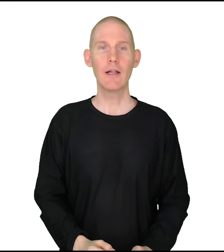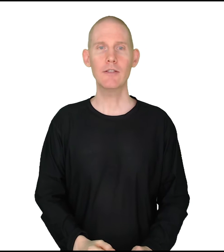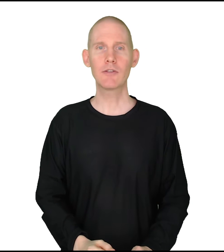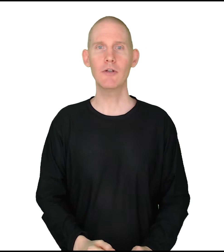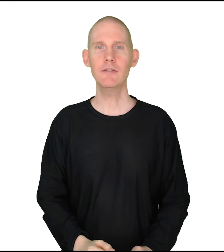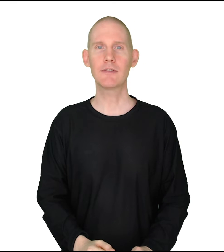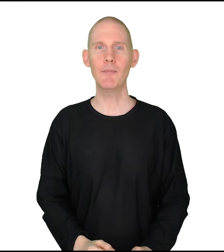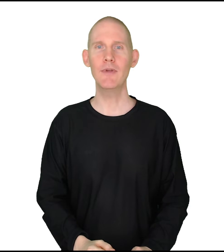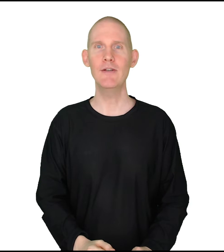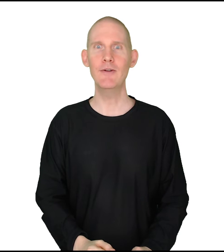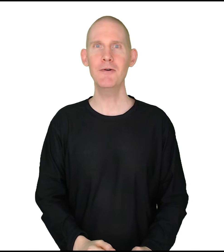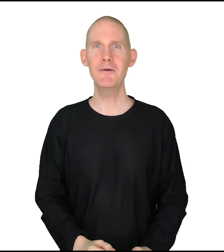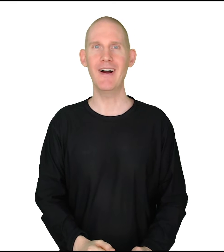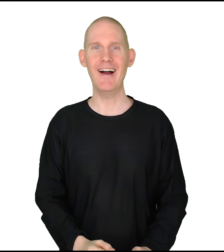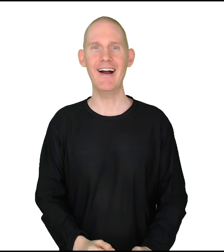okay, a little bit quicker.